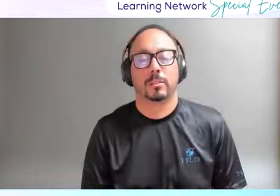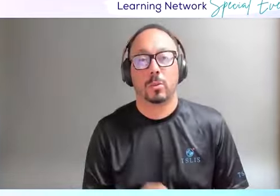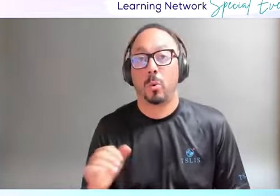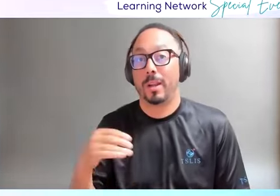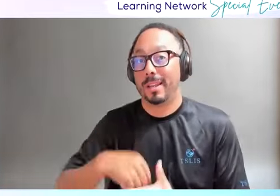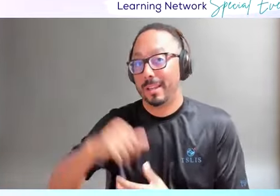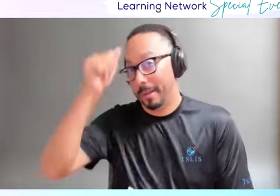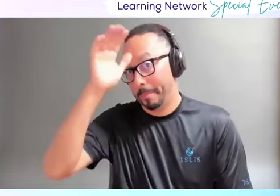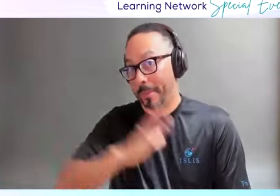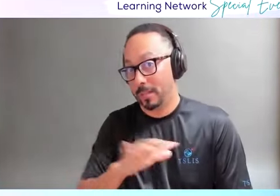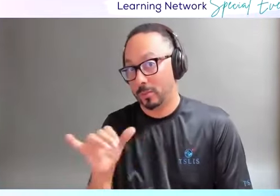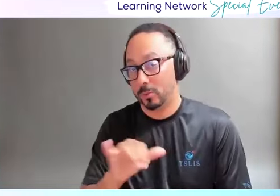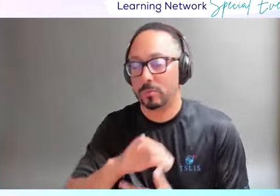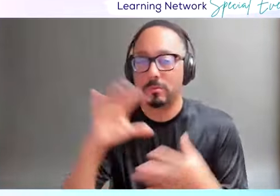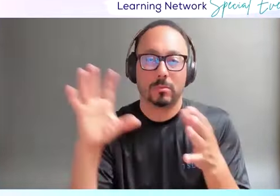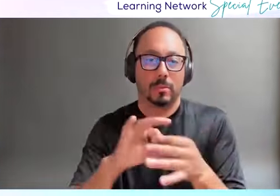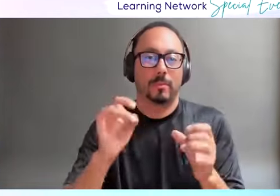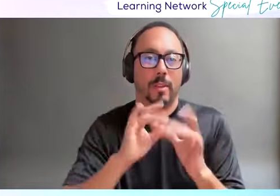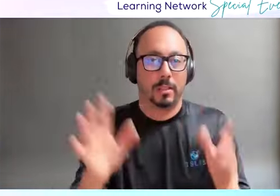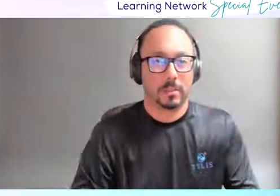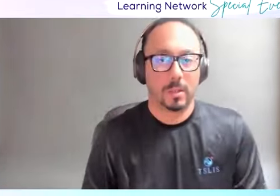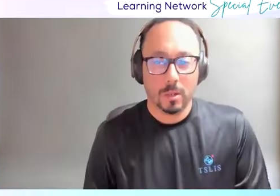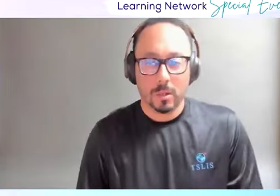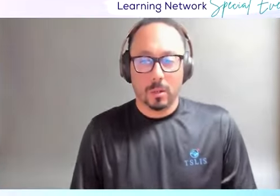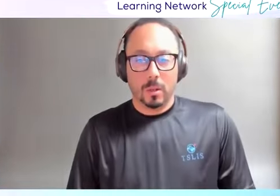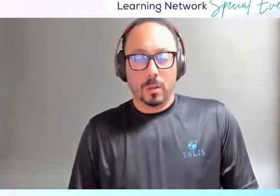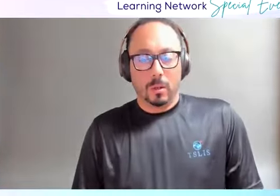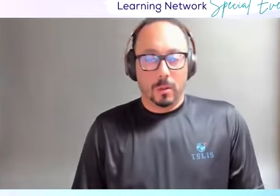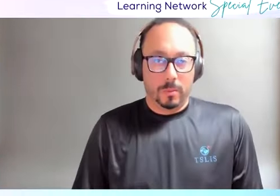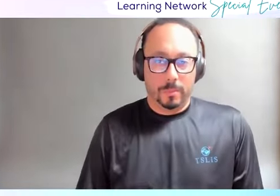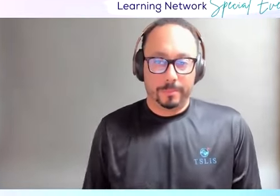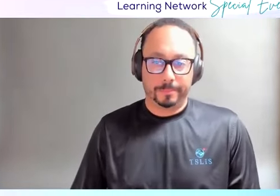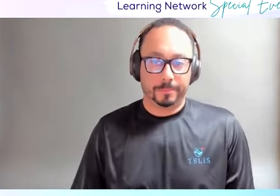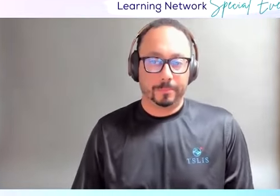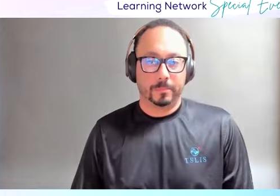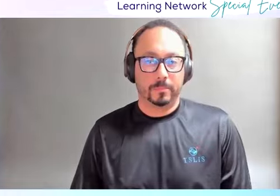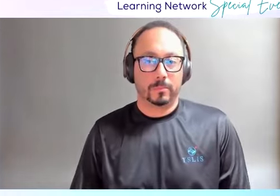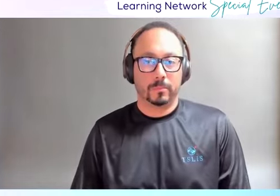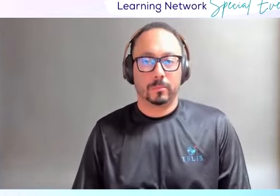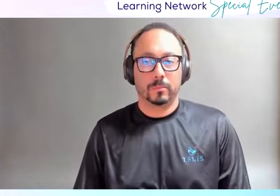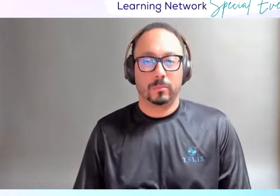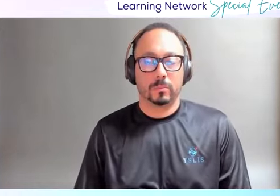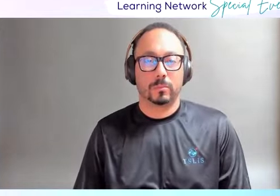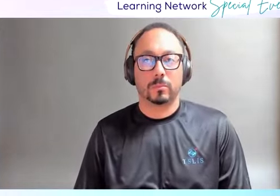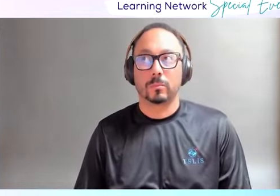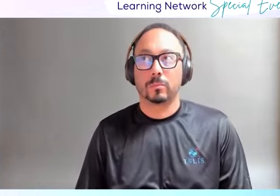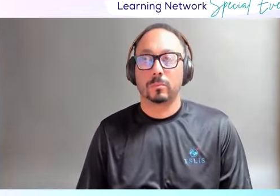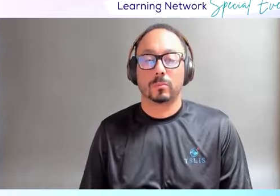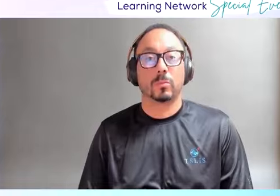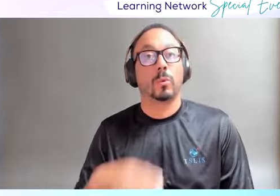matter is linked to violence. We certainly know in other areas, like looking at brain injury, acquired brain injury and concussion